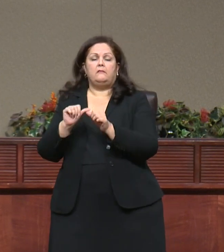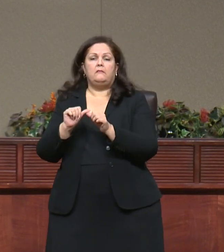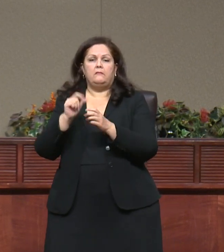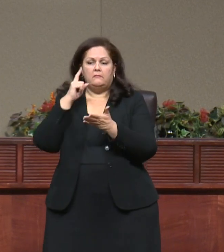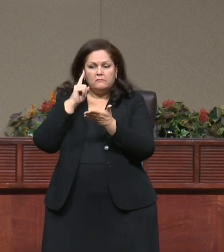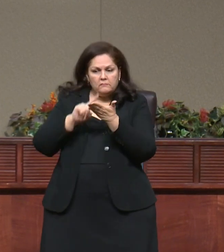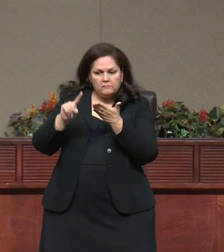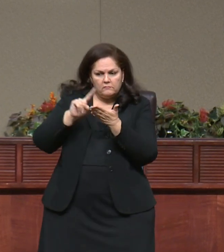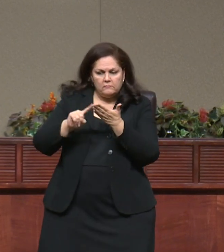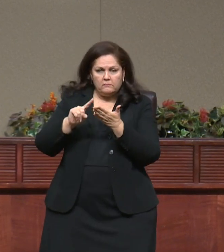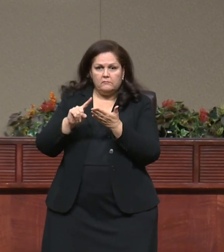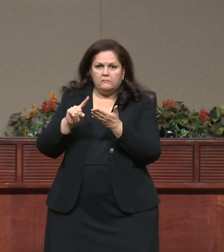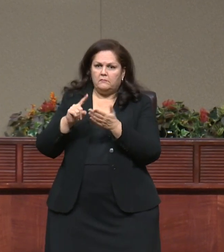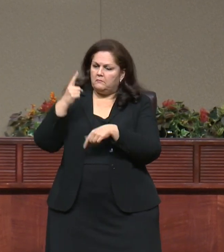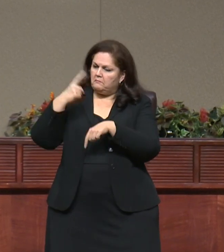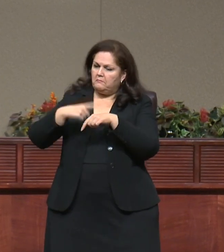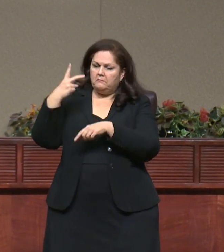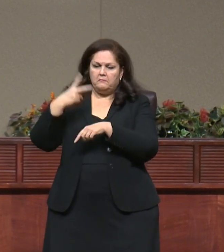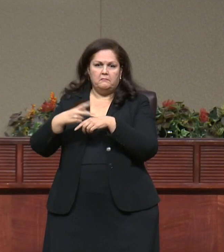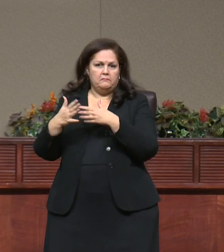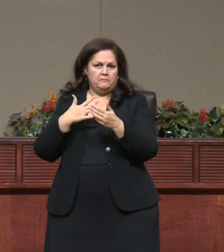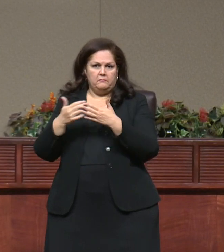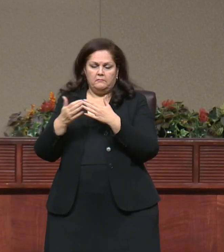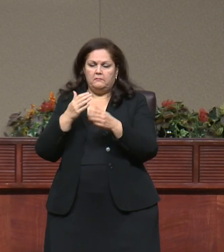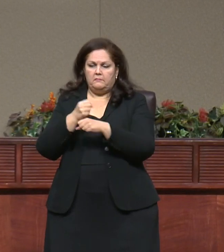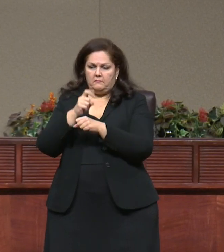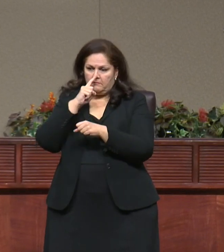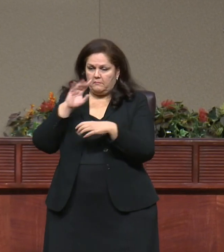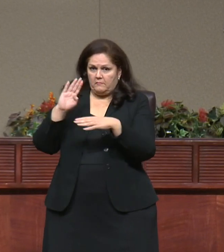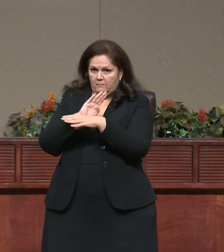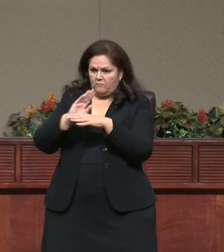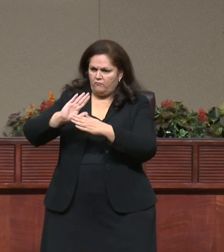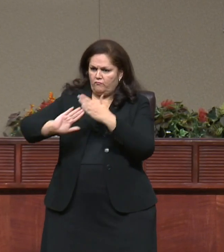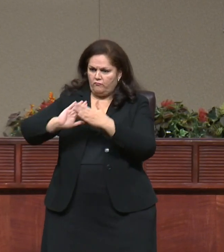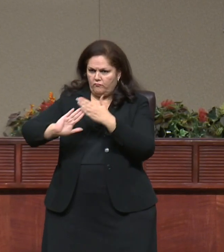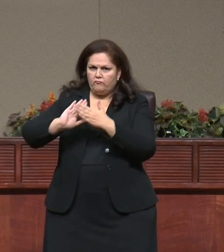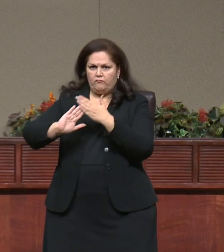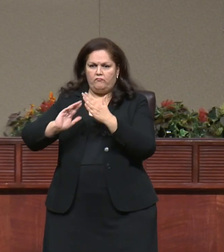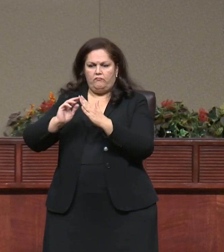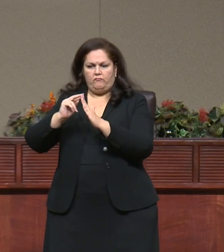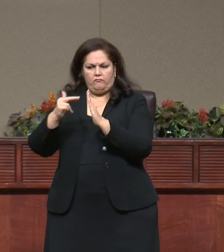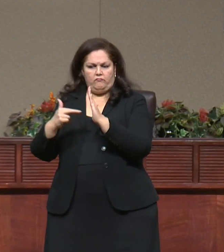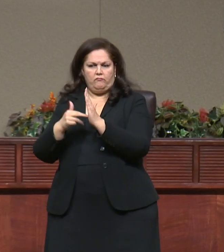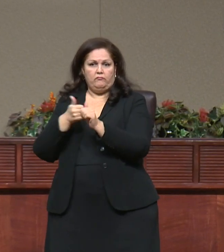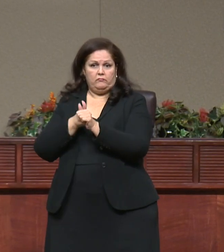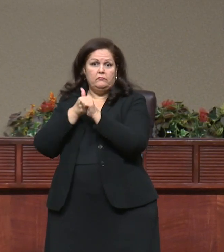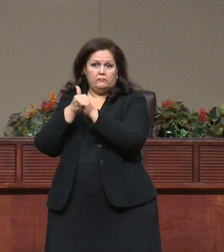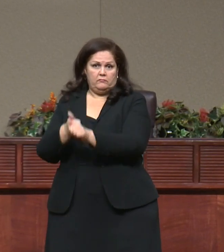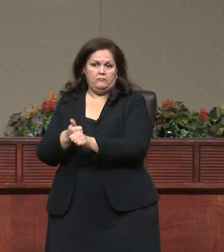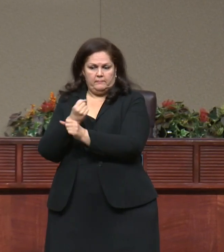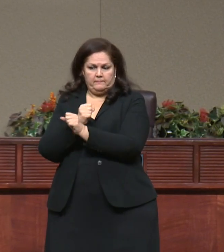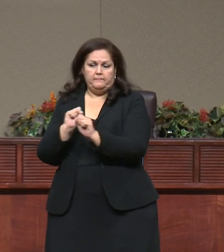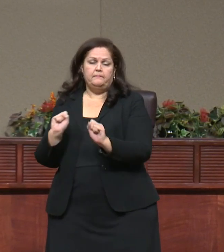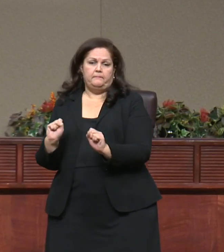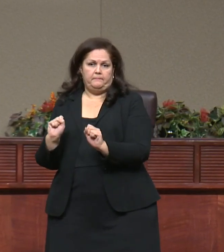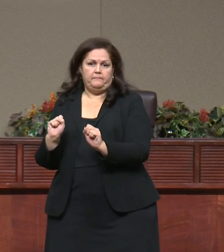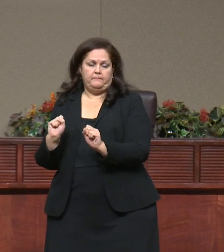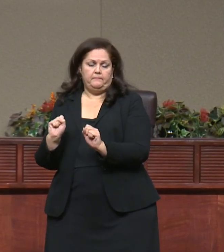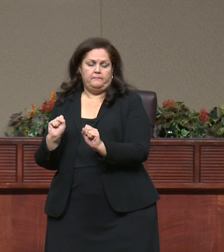inspect and re-inspect county businesses to make sure they are operating in the safest manner possible.